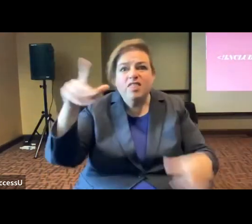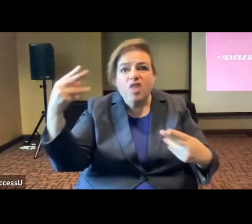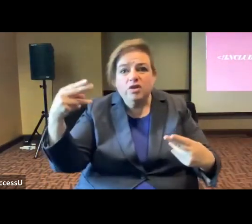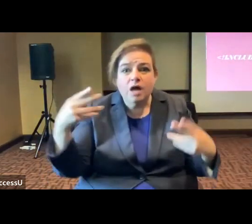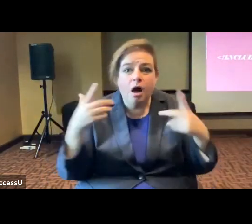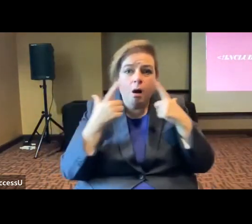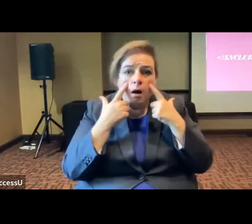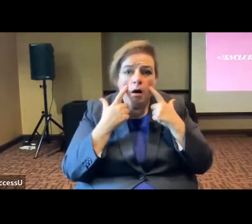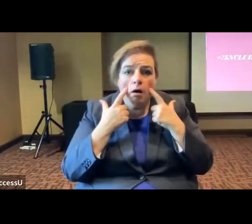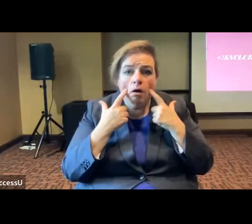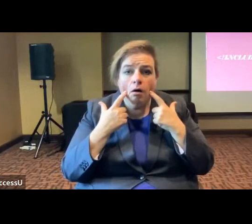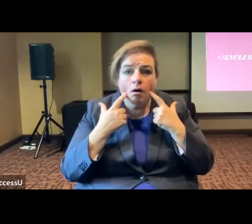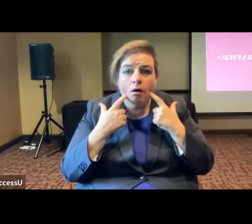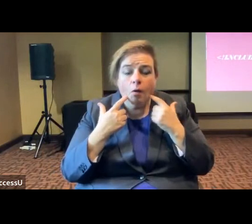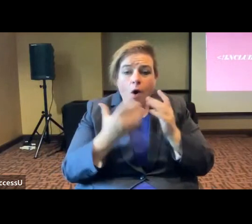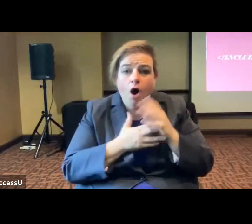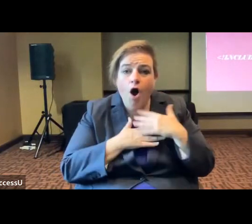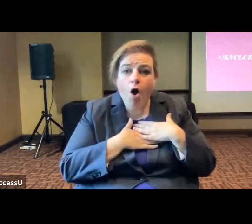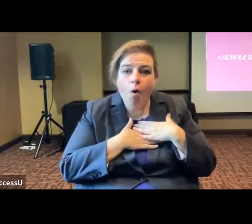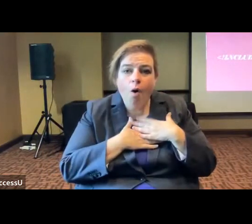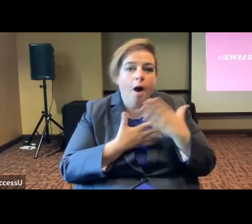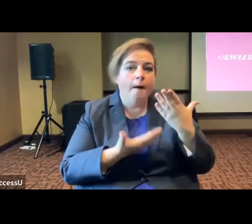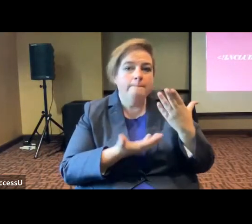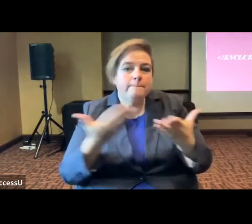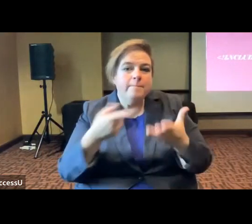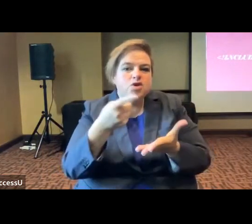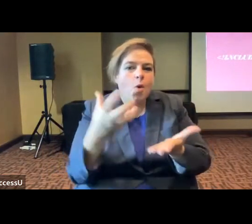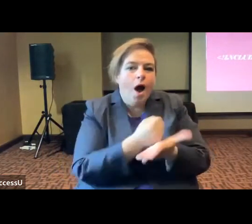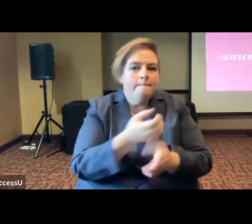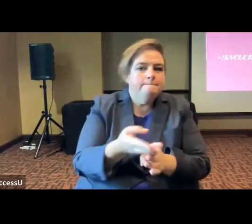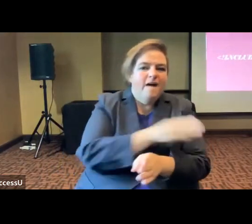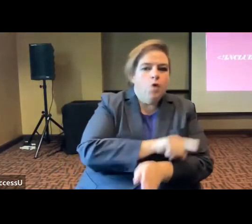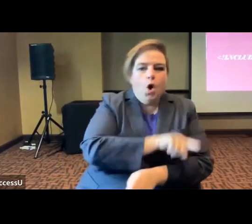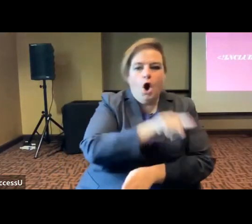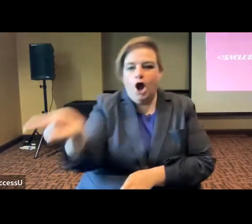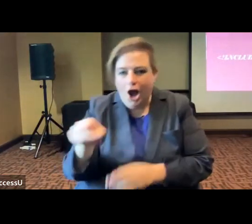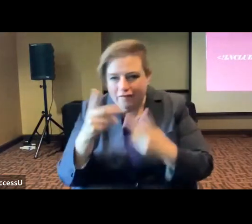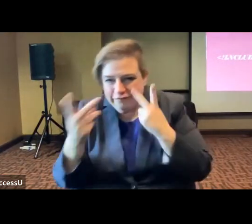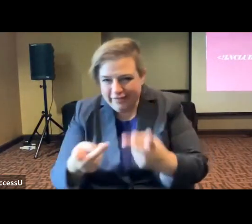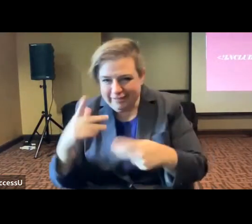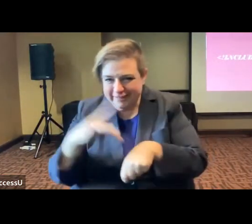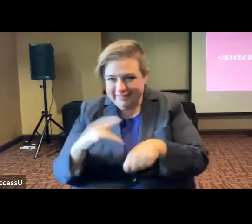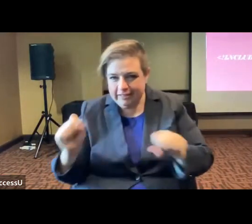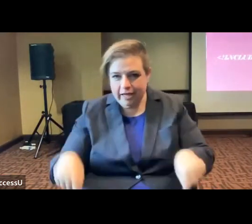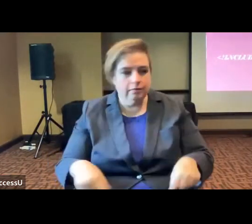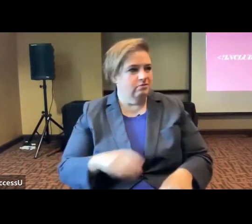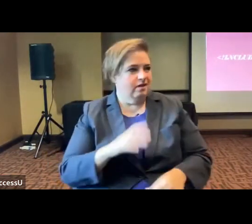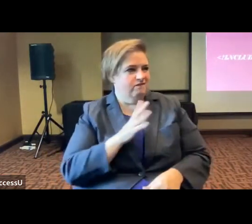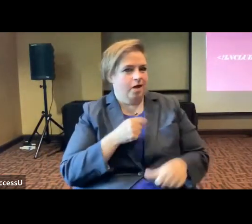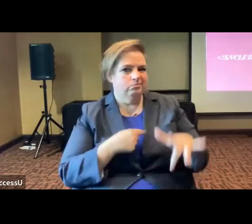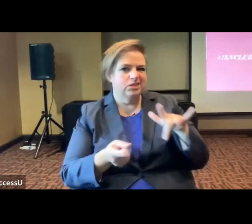Oh. Well, maybe we'll get you to go by there early and get your drinks. Let's get my